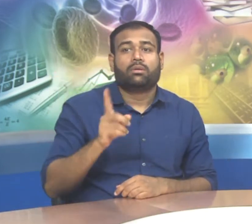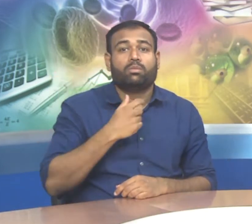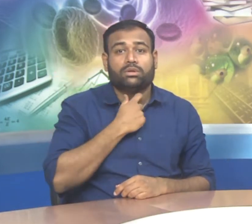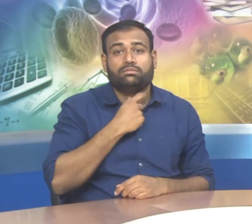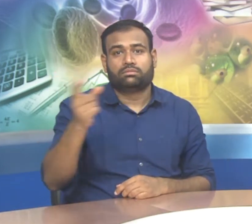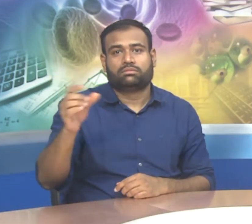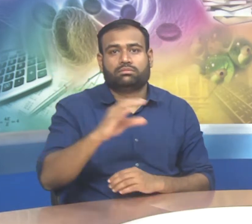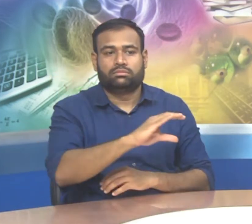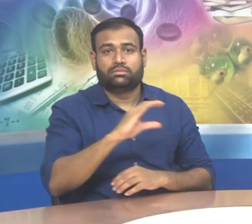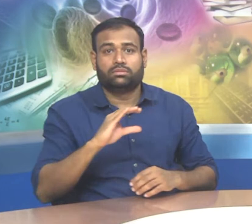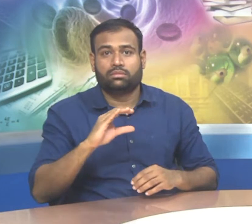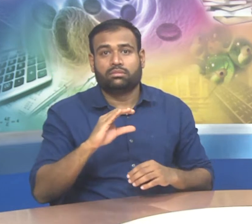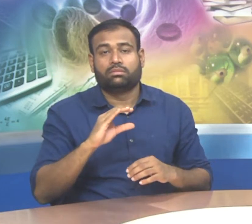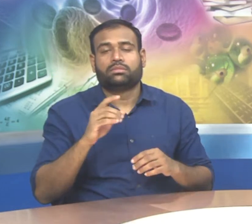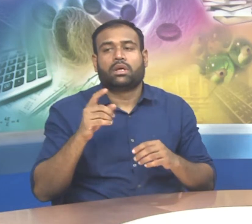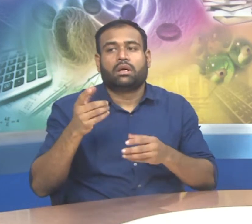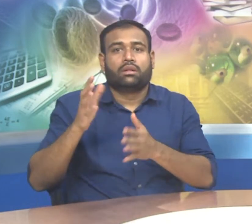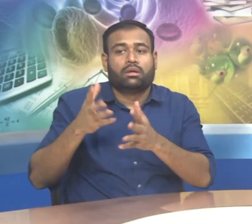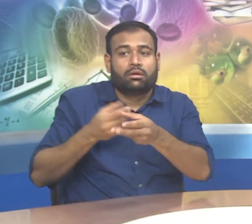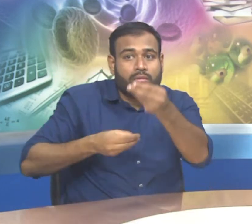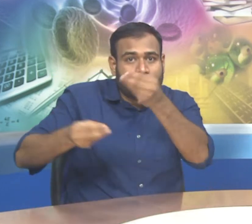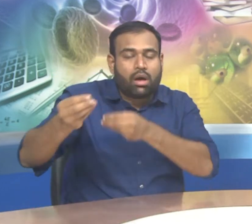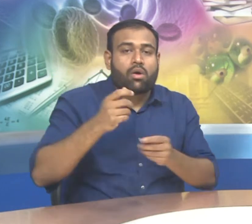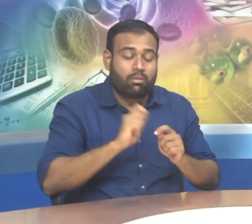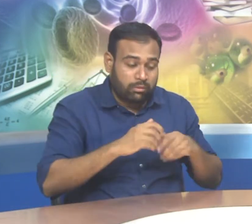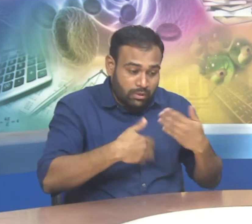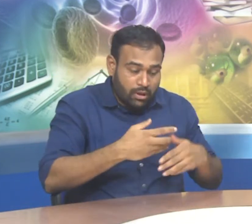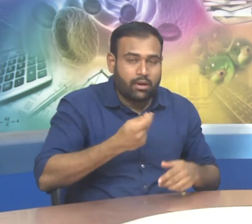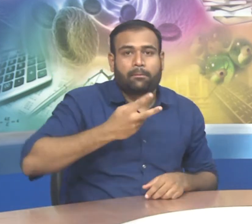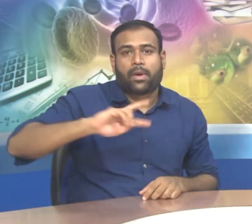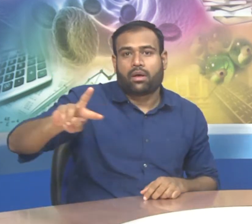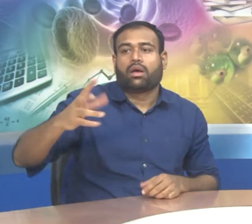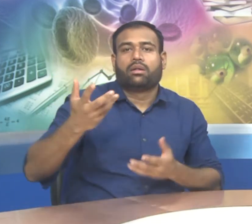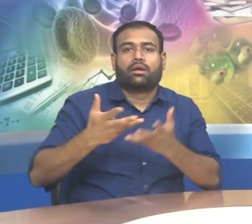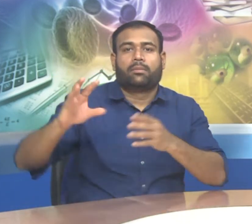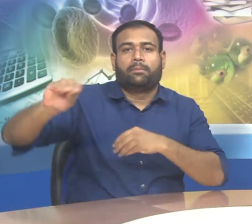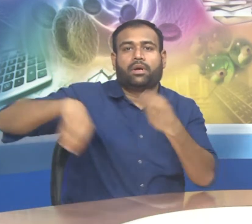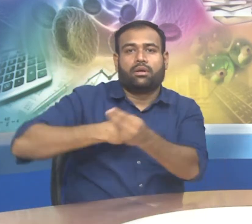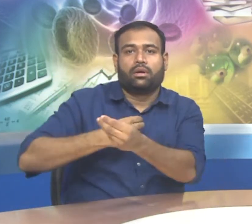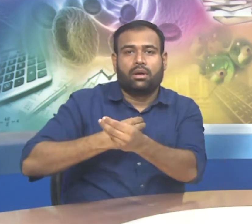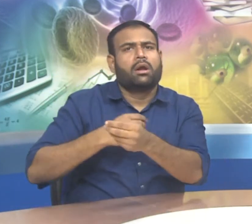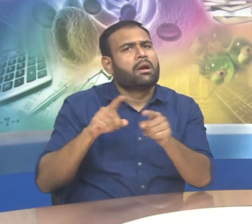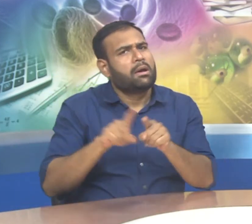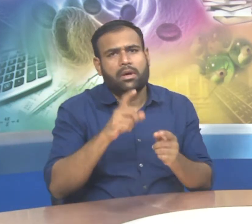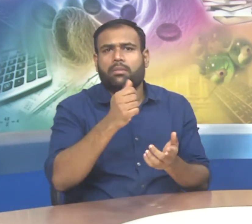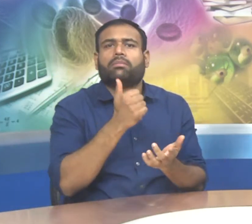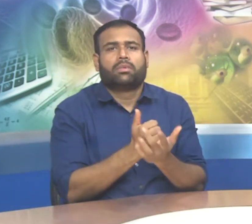for giving loan. That is based on promise.